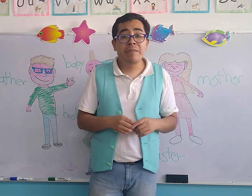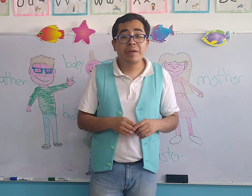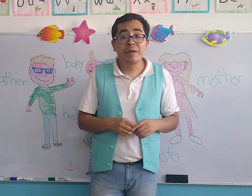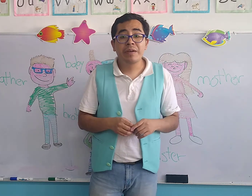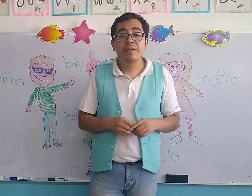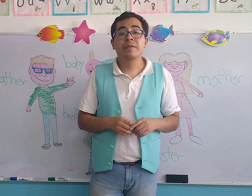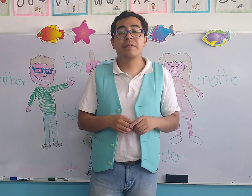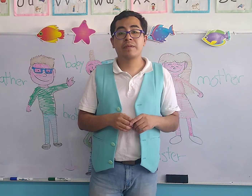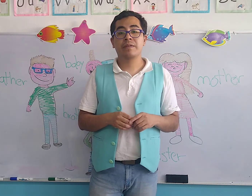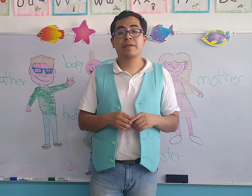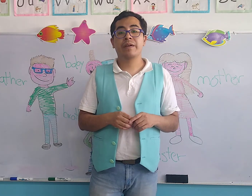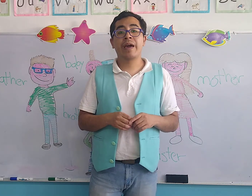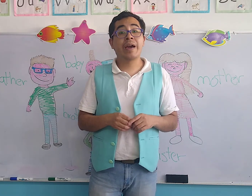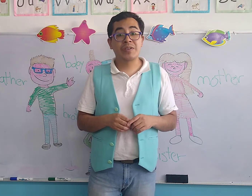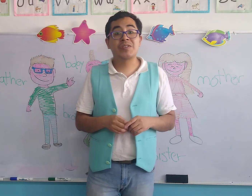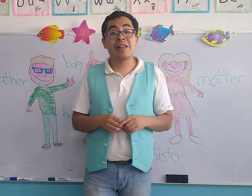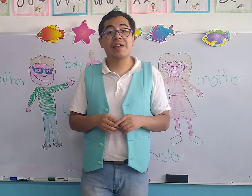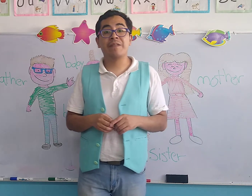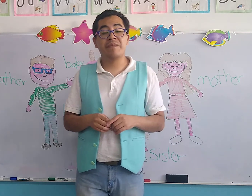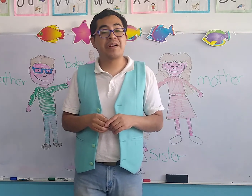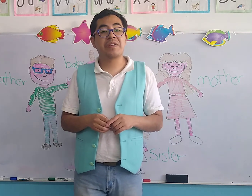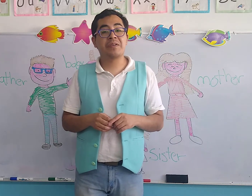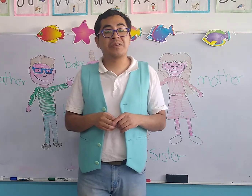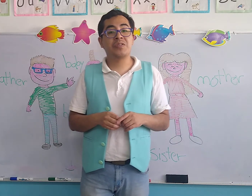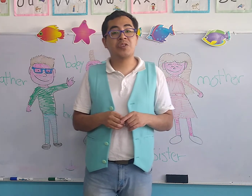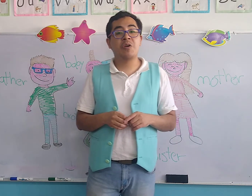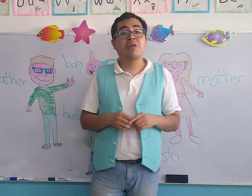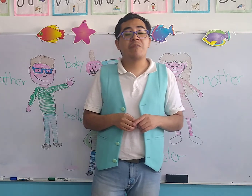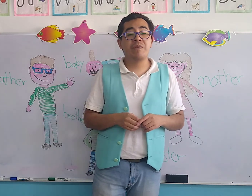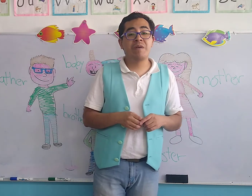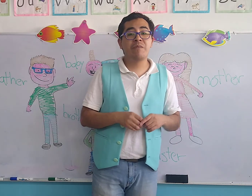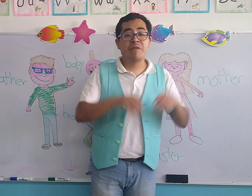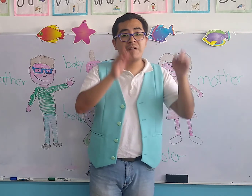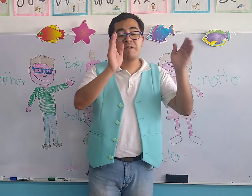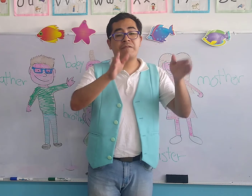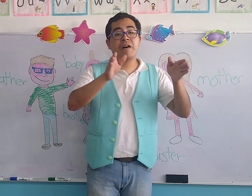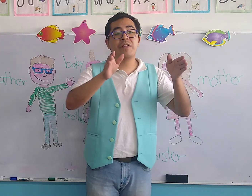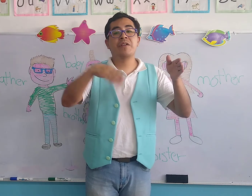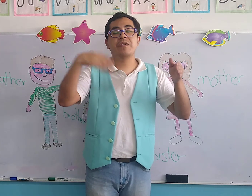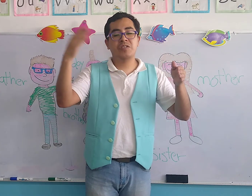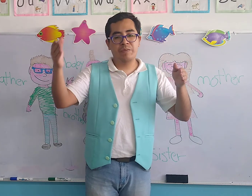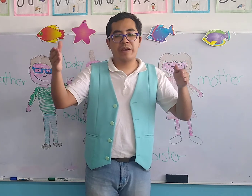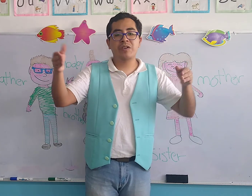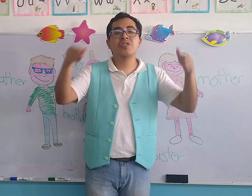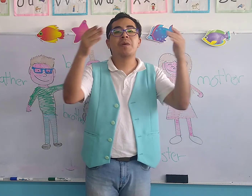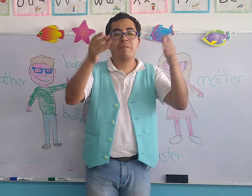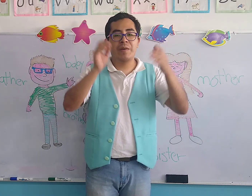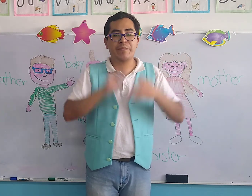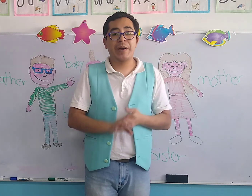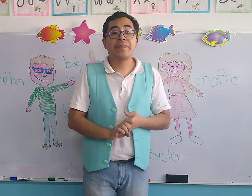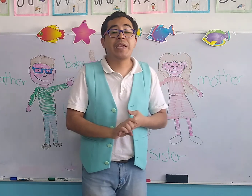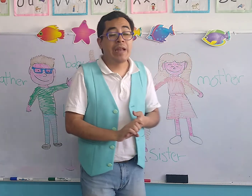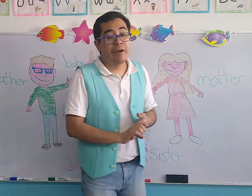name? Excellent, very good. So, remember, father, in Spanish, papa. Now